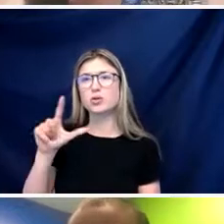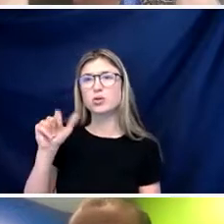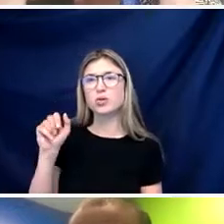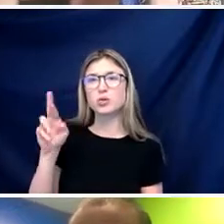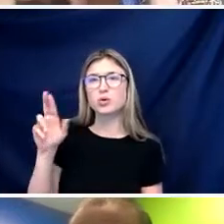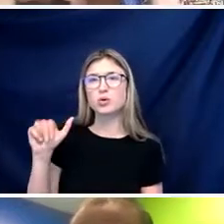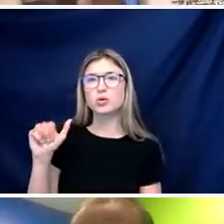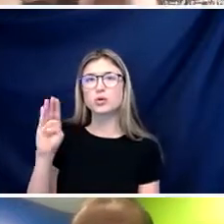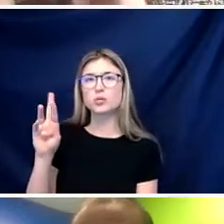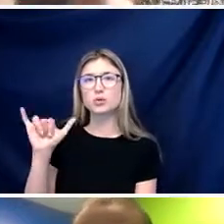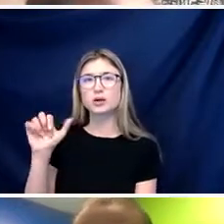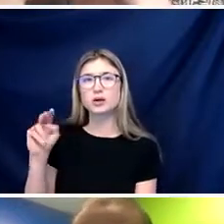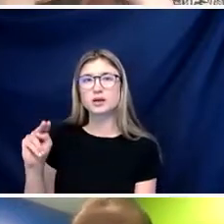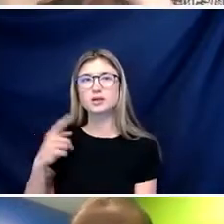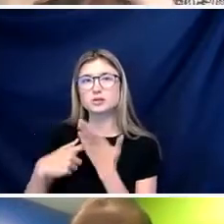the initiatives in Orleans.